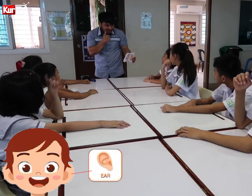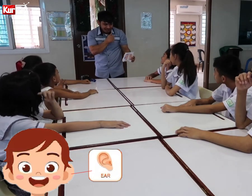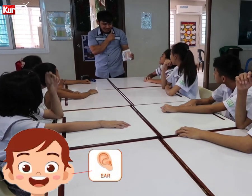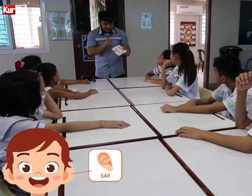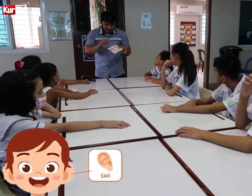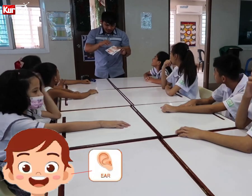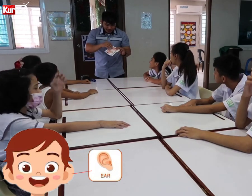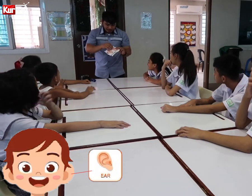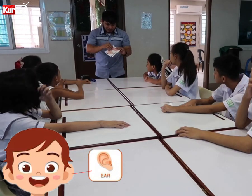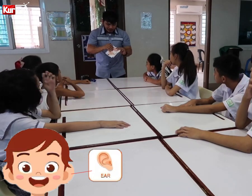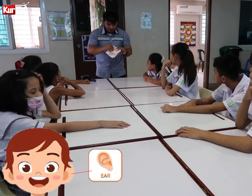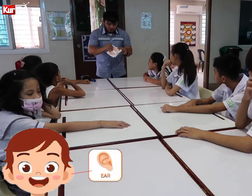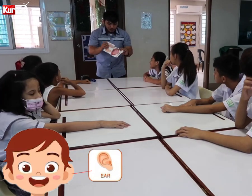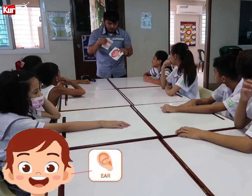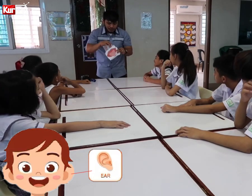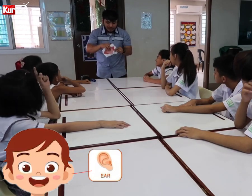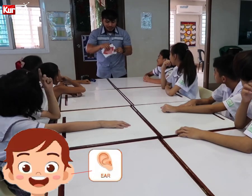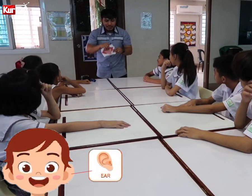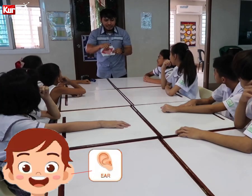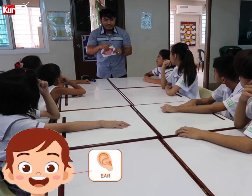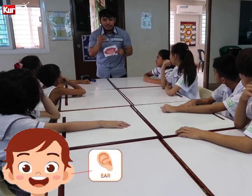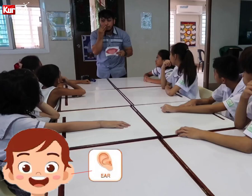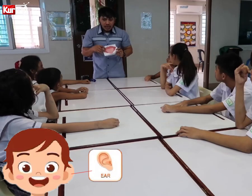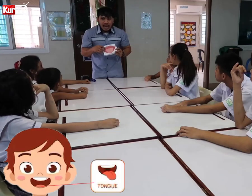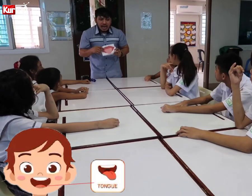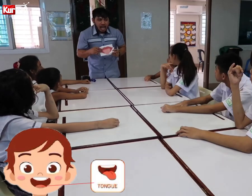Ears. Ears. Ears. Ears. good. Next is tongue.